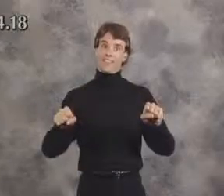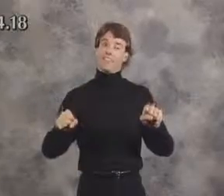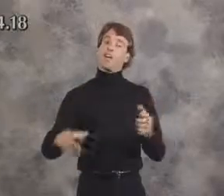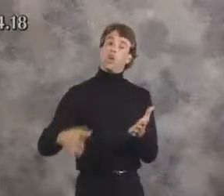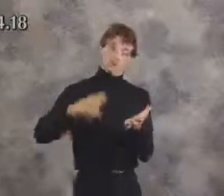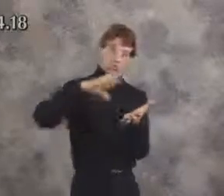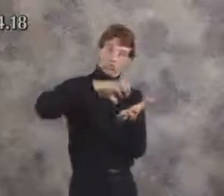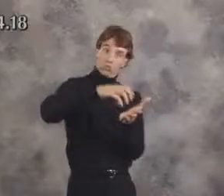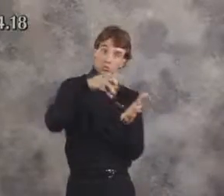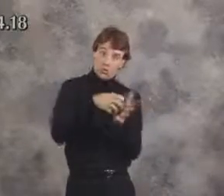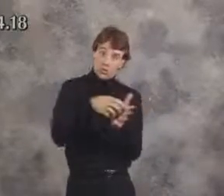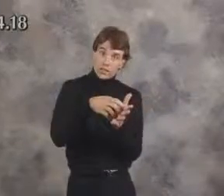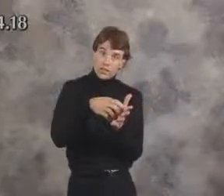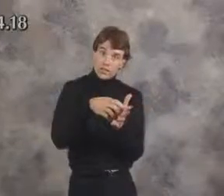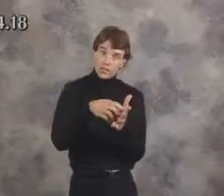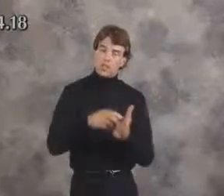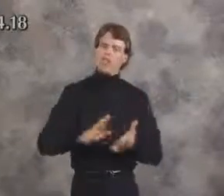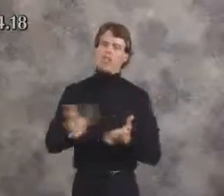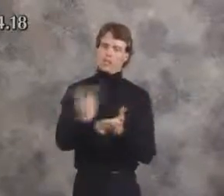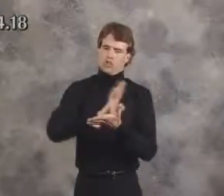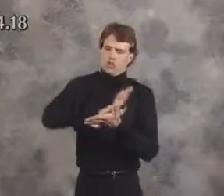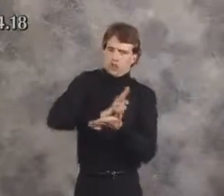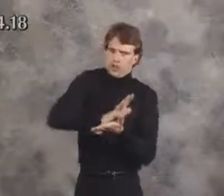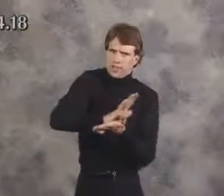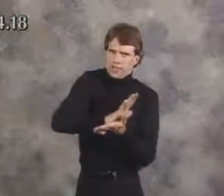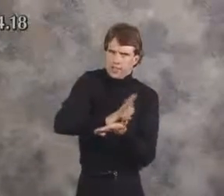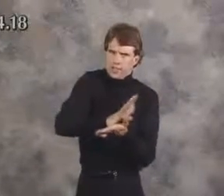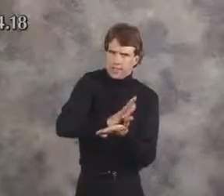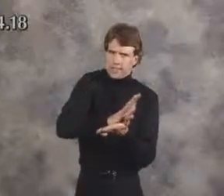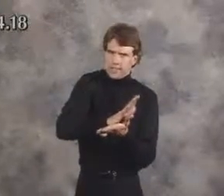dogs, cookies, and cheese.